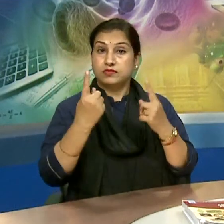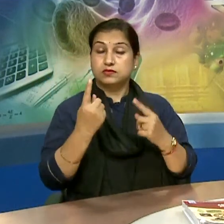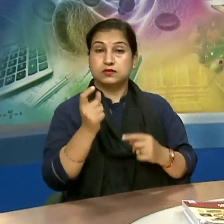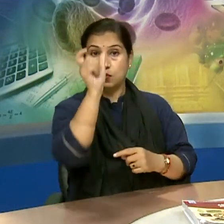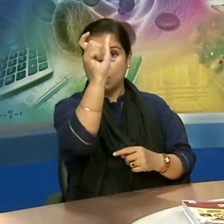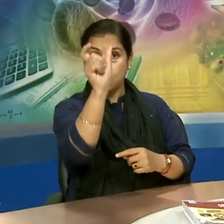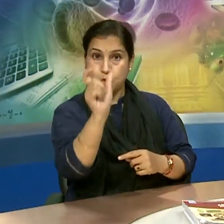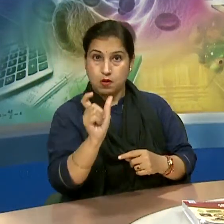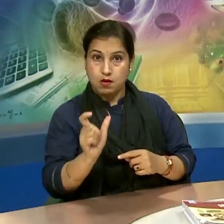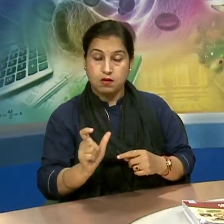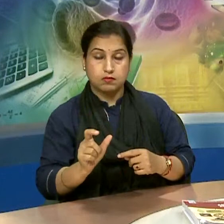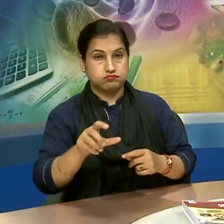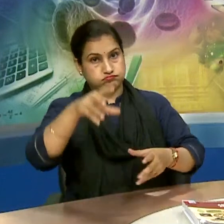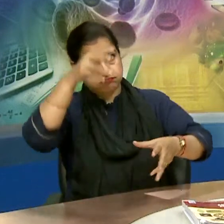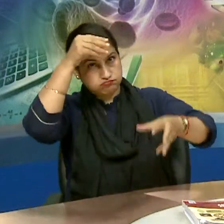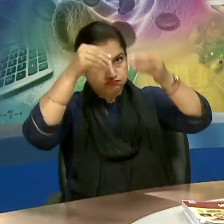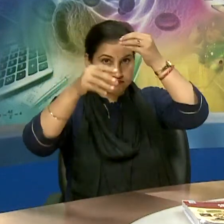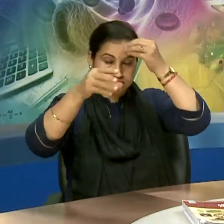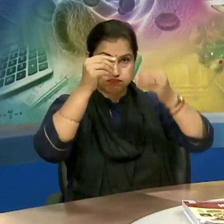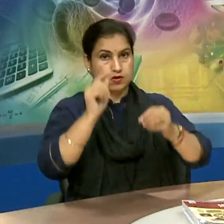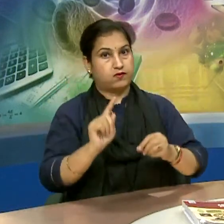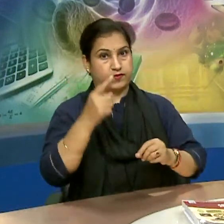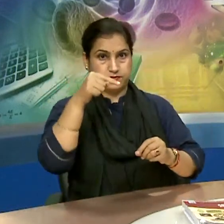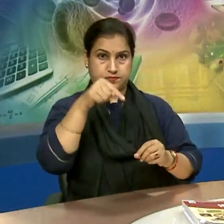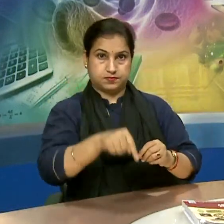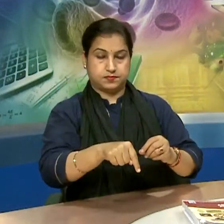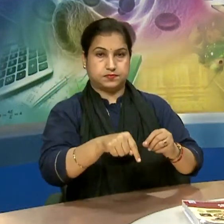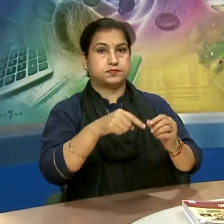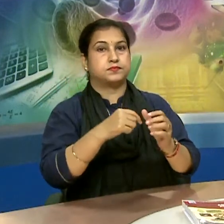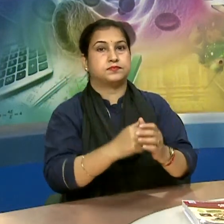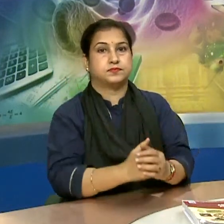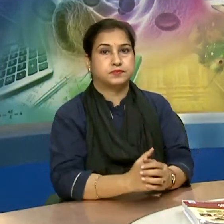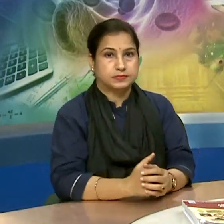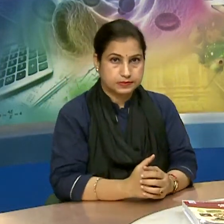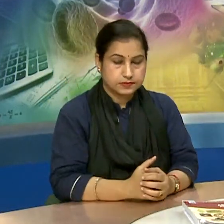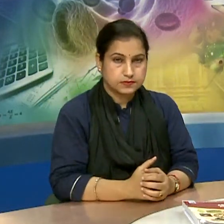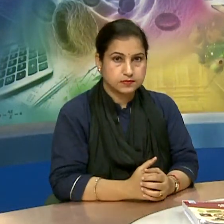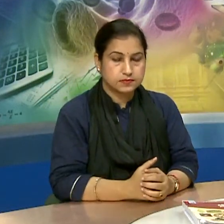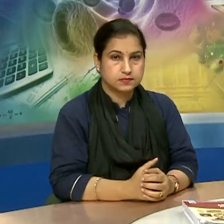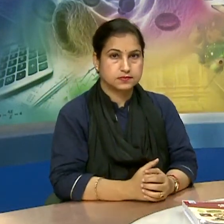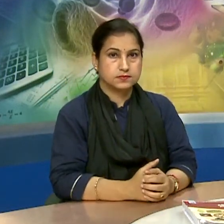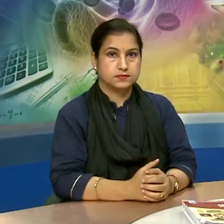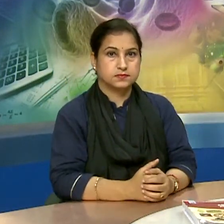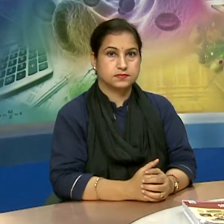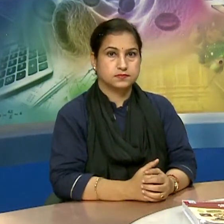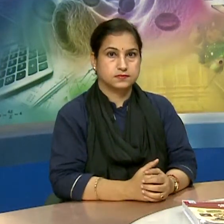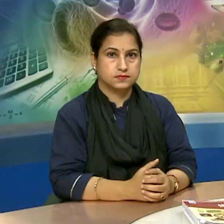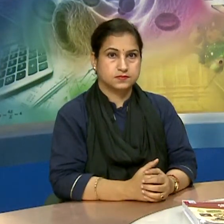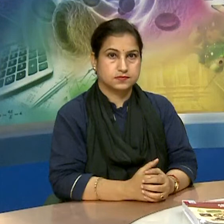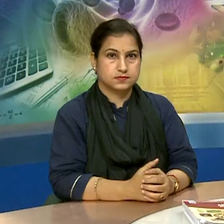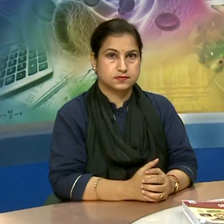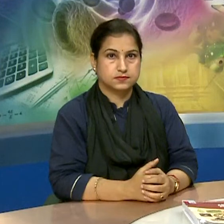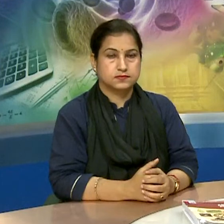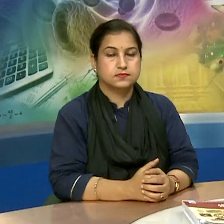In video, you will learn this. First, we are going to study difficult words. Let's begin